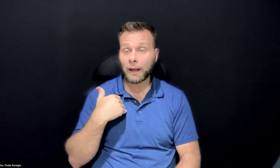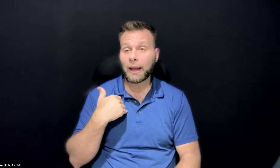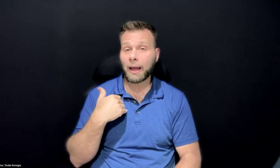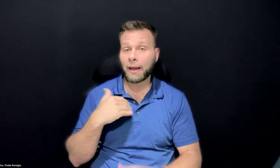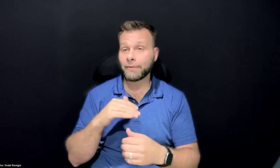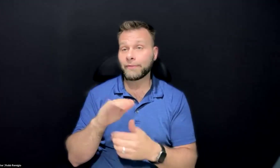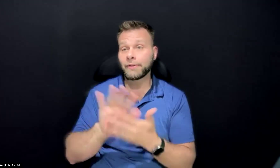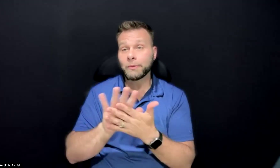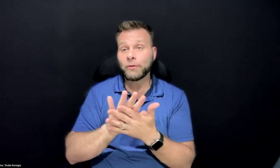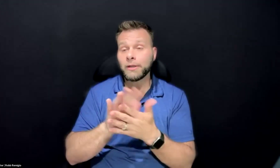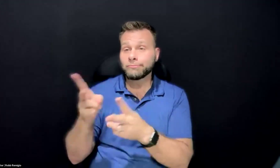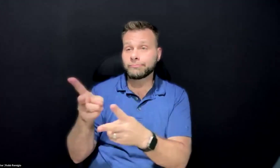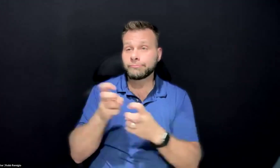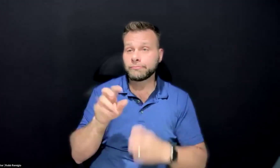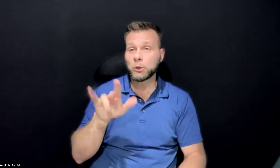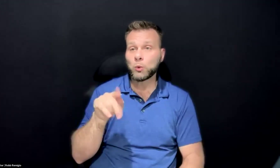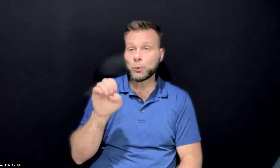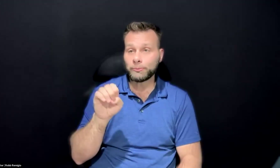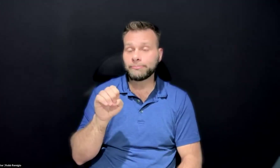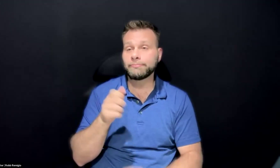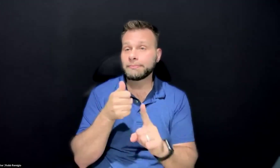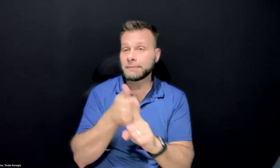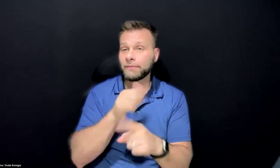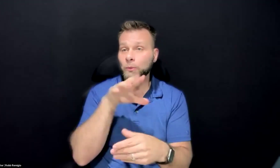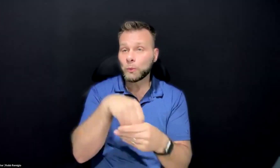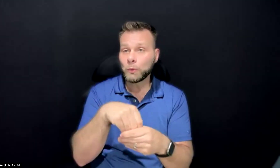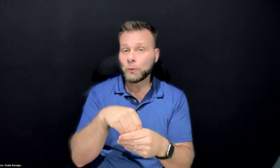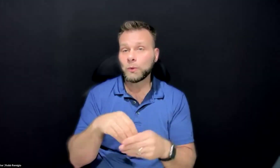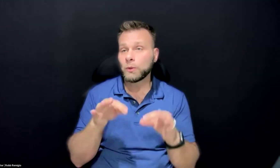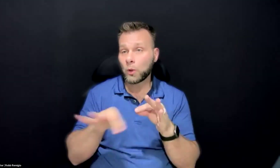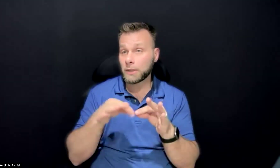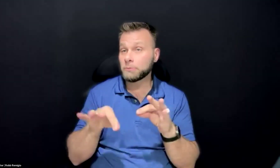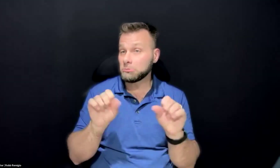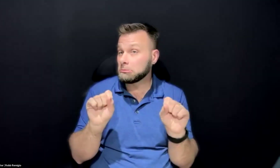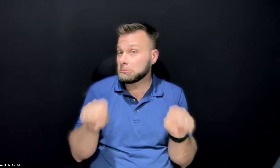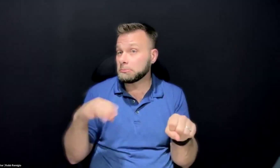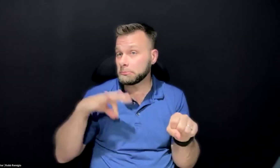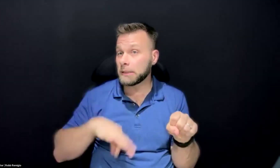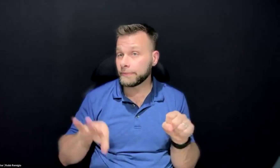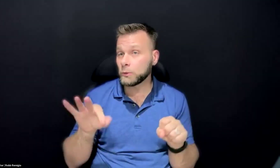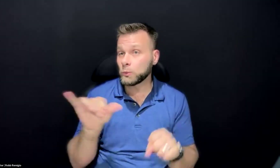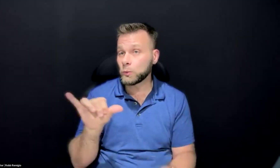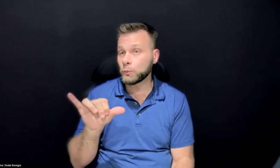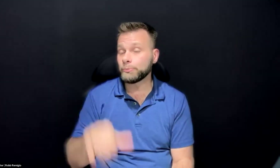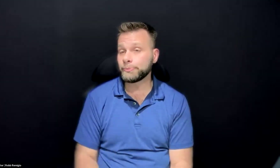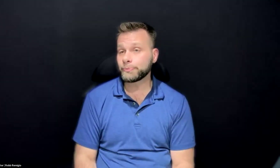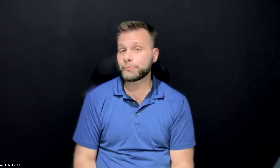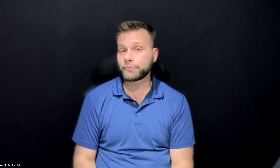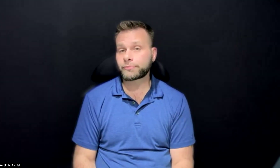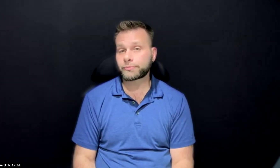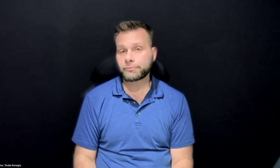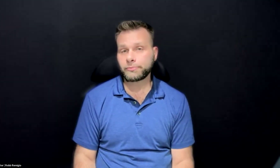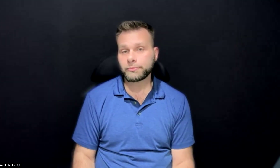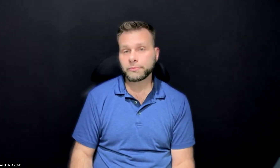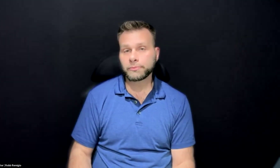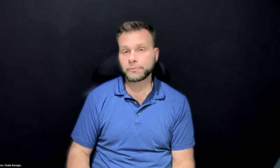has closed captioning or something like that on it, that can be useful also. But I